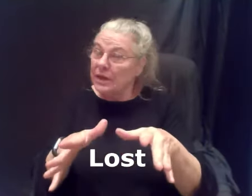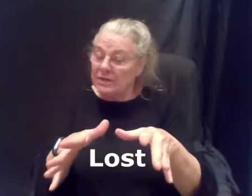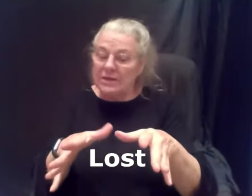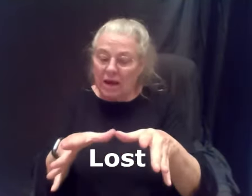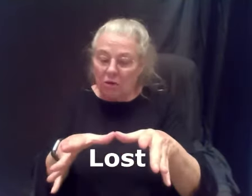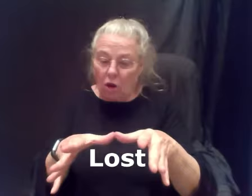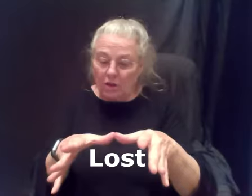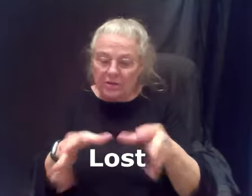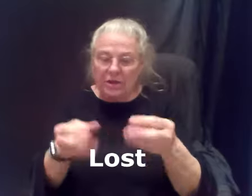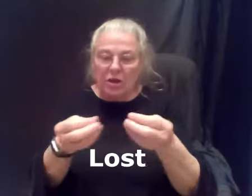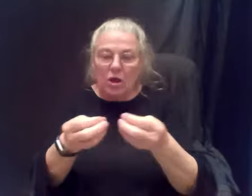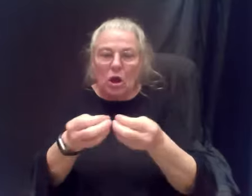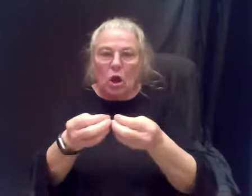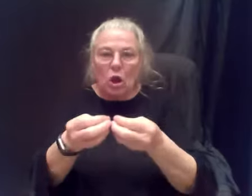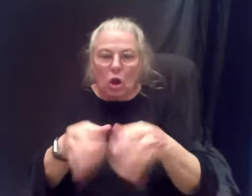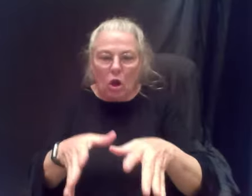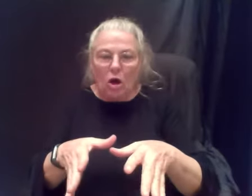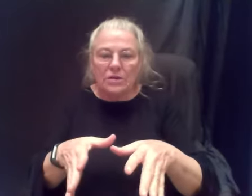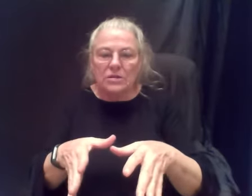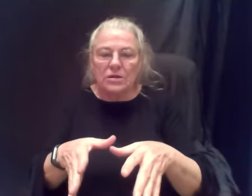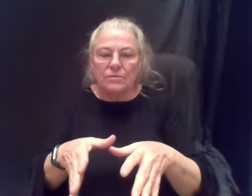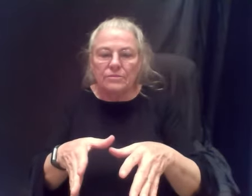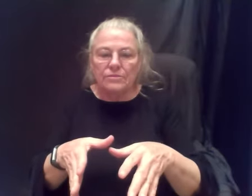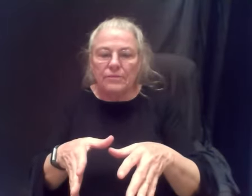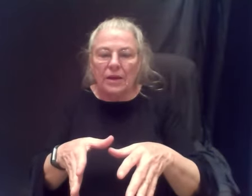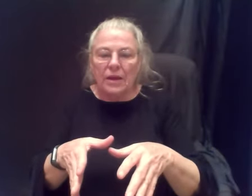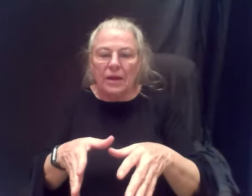now lost. Lost.